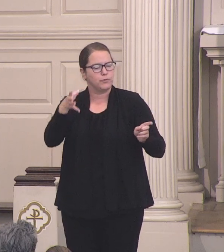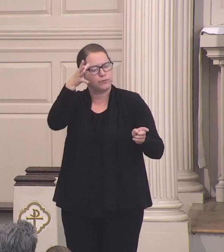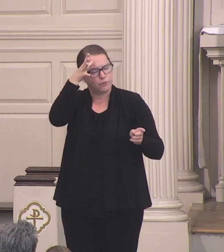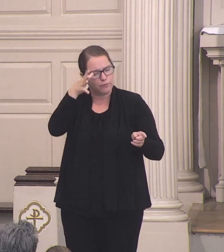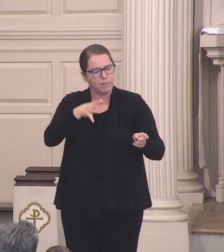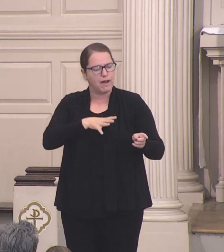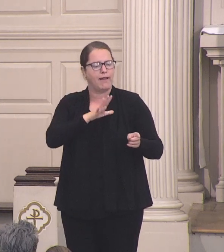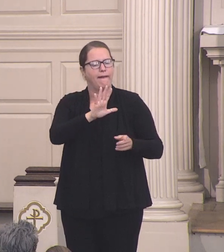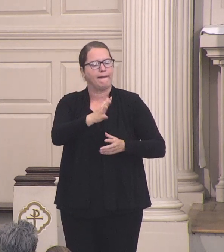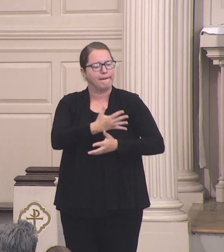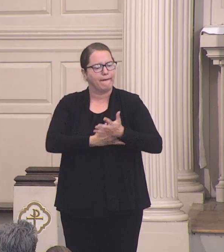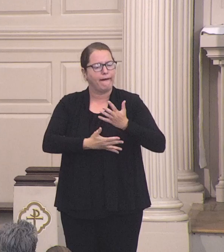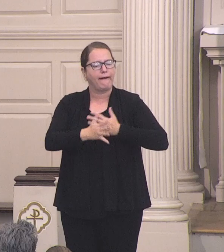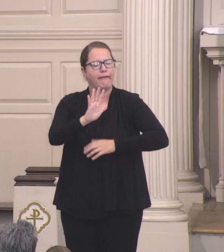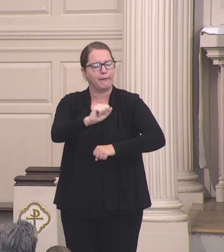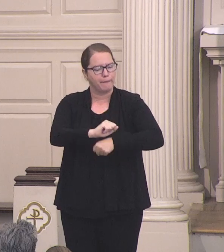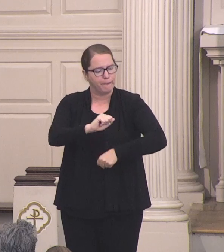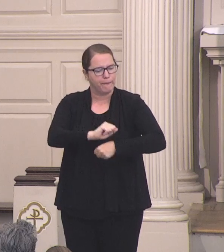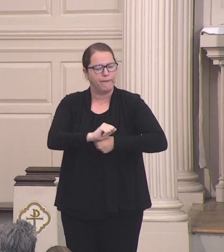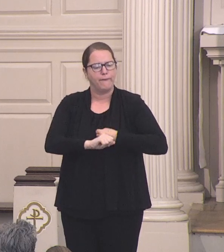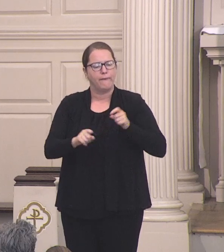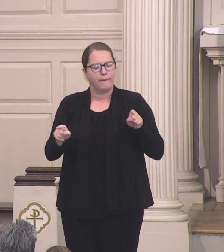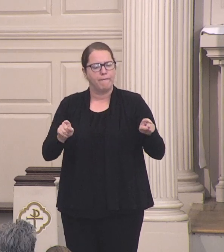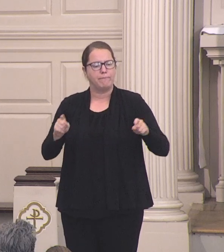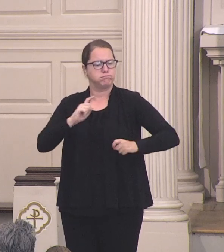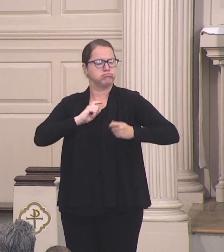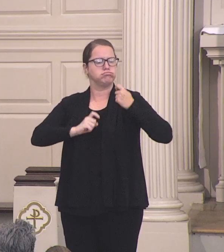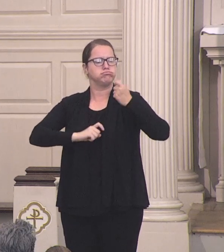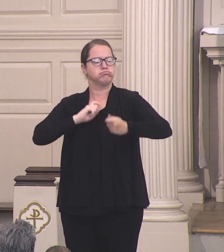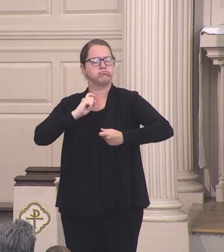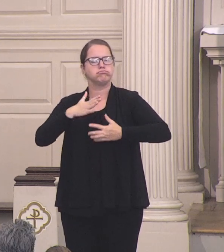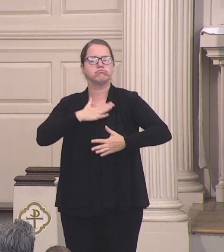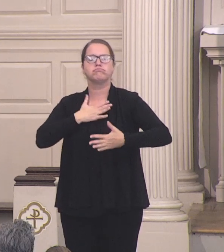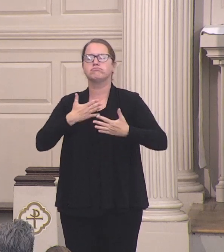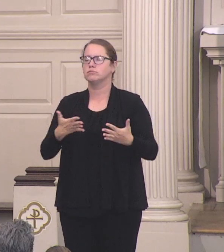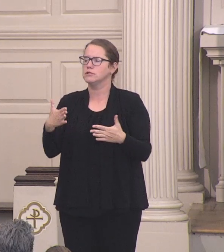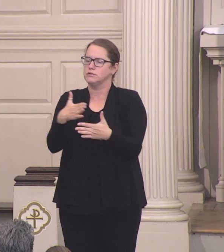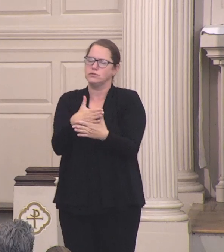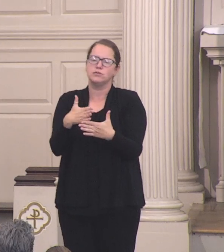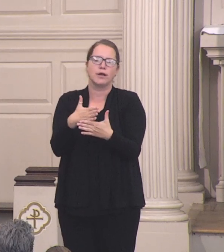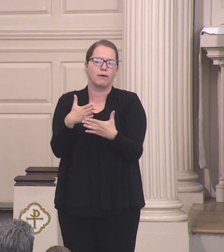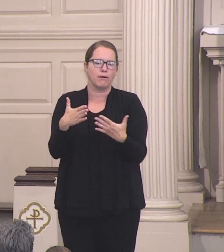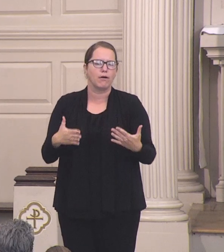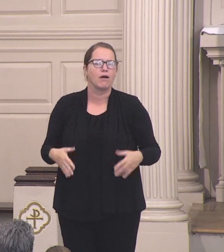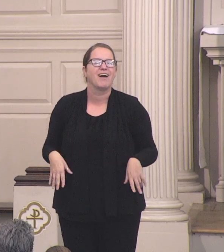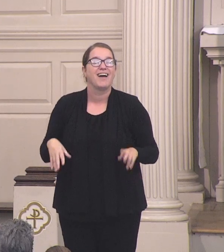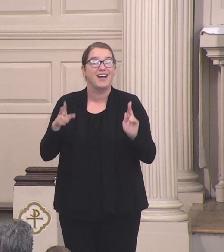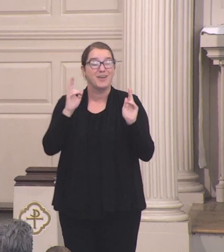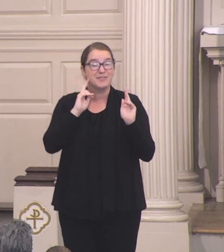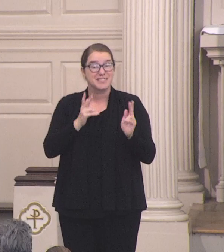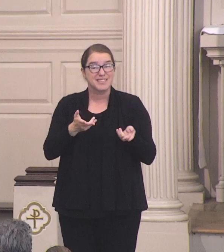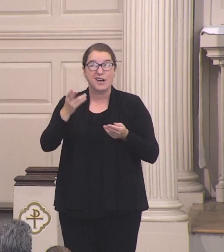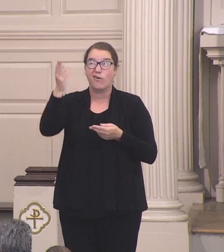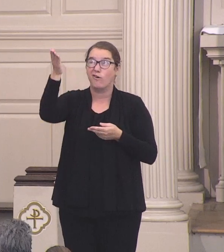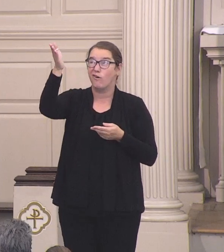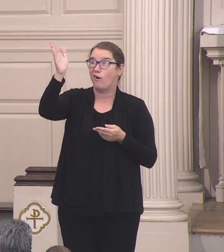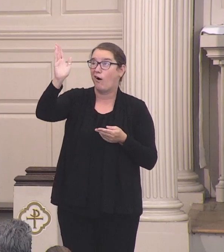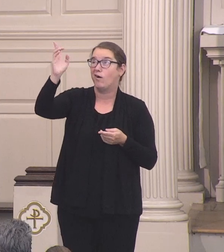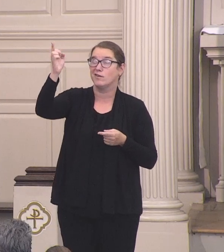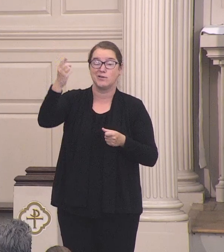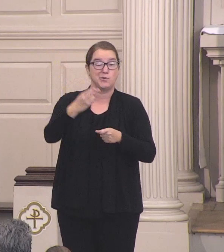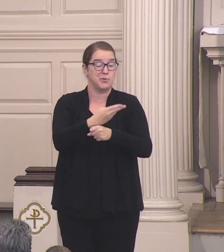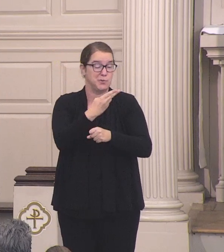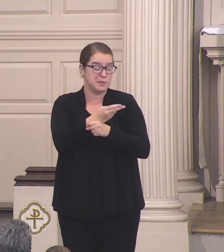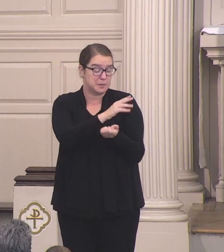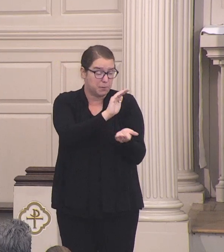they are willing to share. And look at how God multiplies the little that they have, and it is all